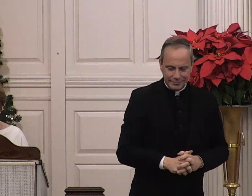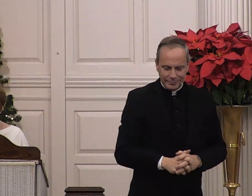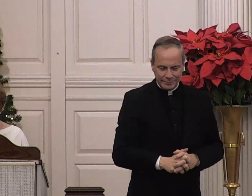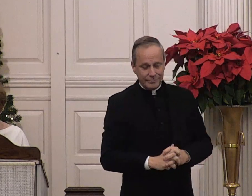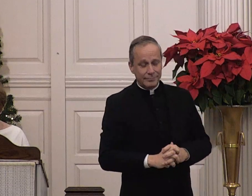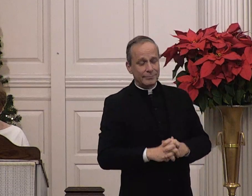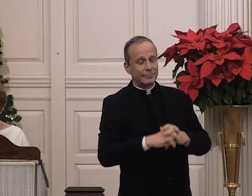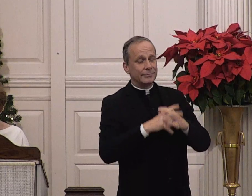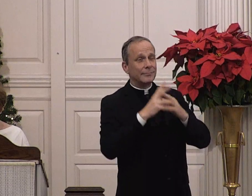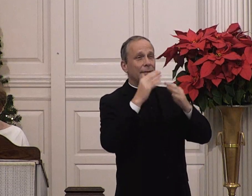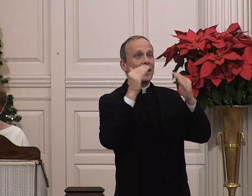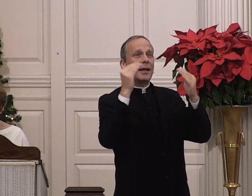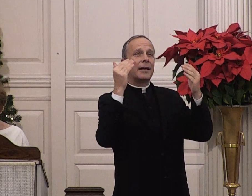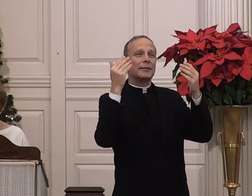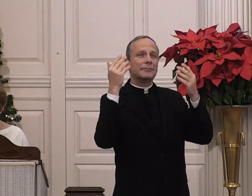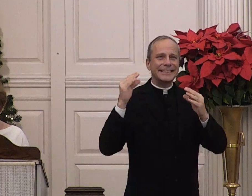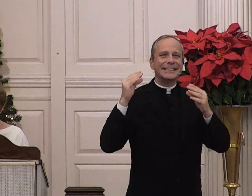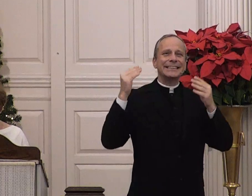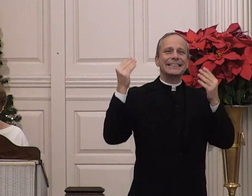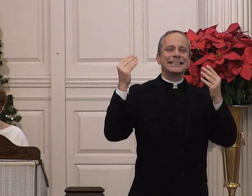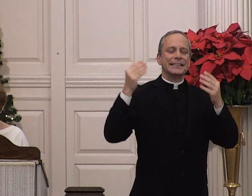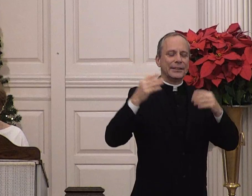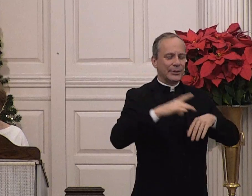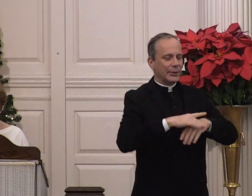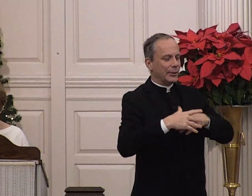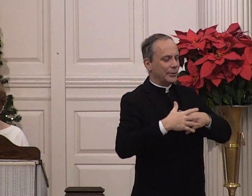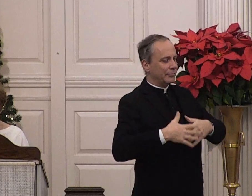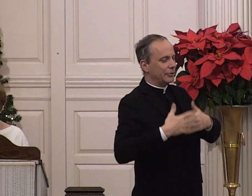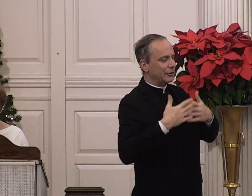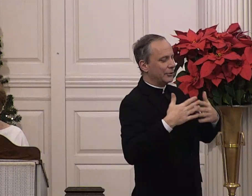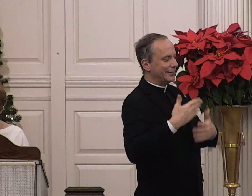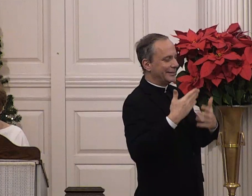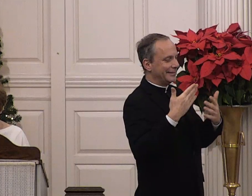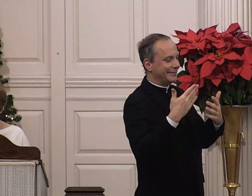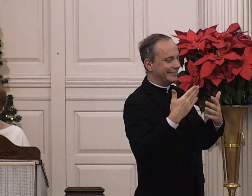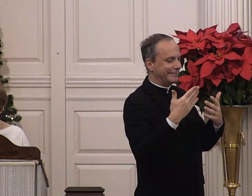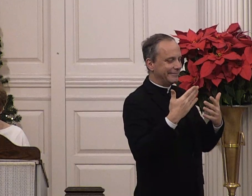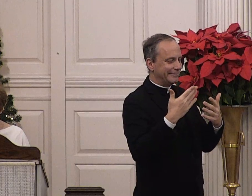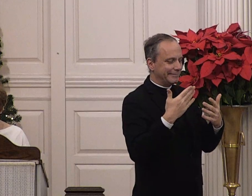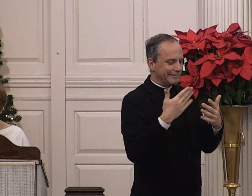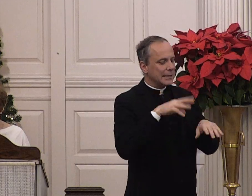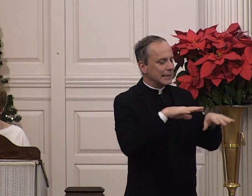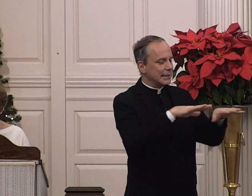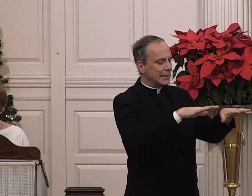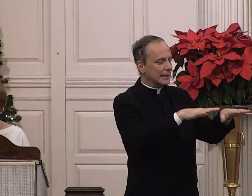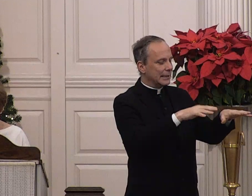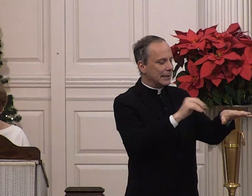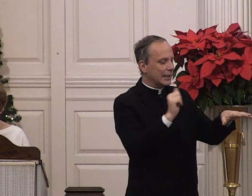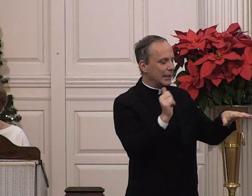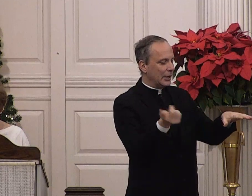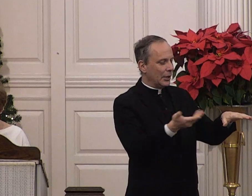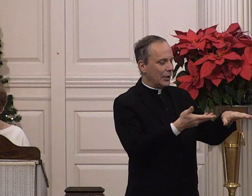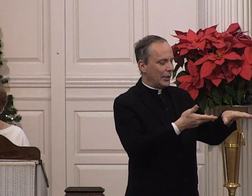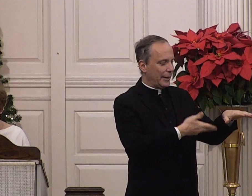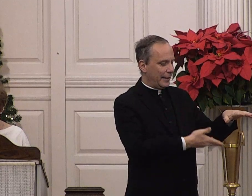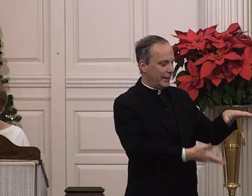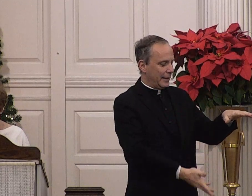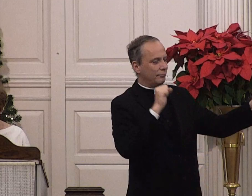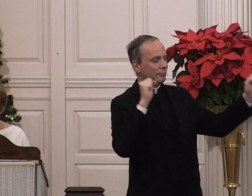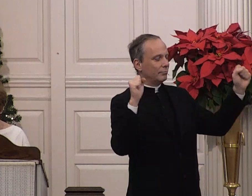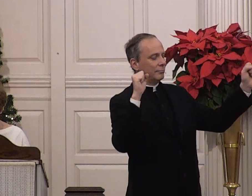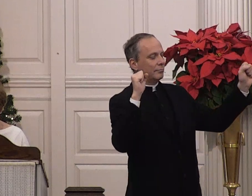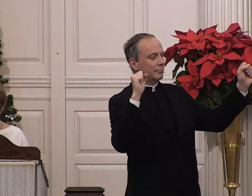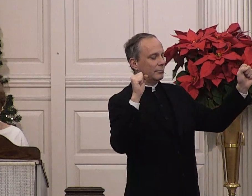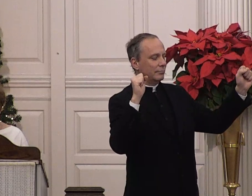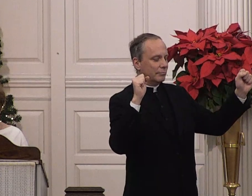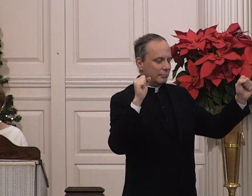Let the heavens be glad and the earth rejoice. Let the sea, what fills it, resound. Let